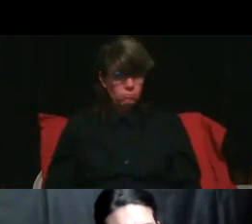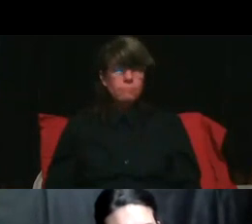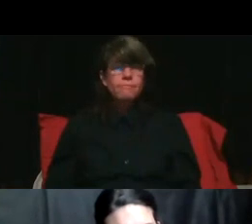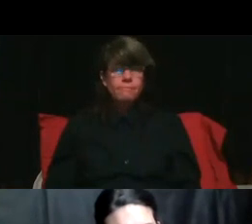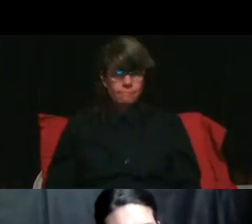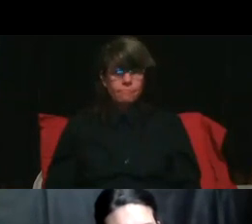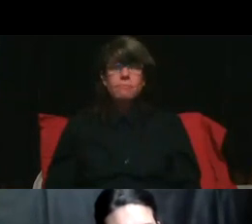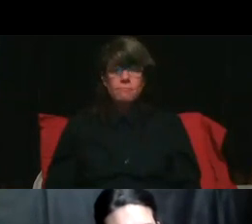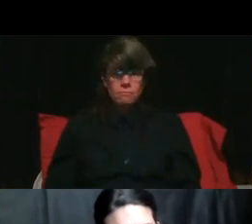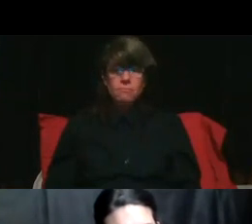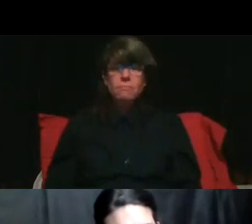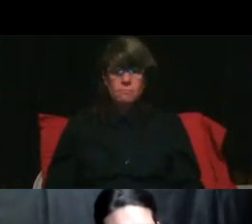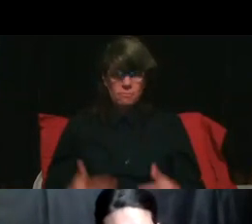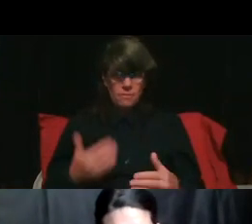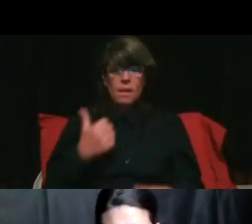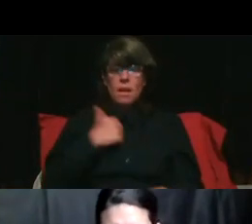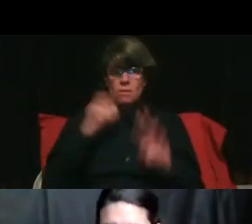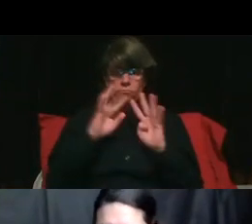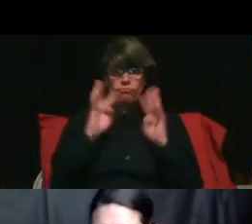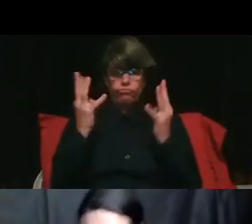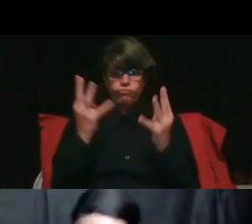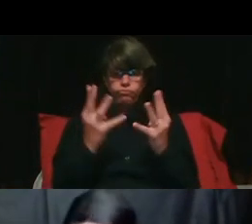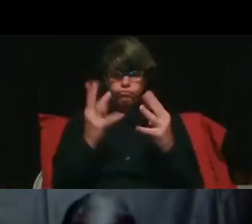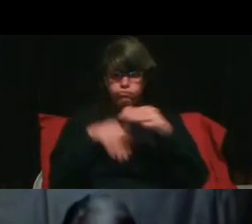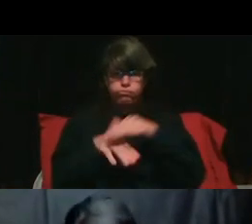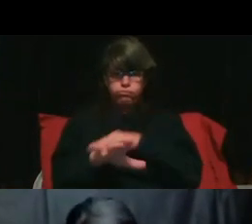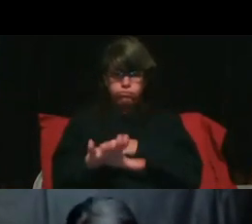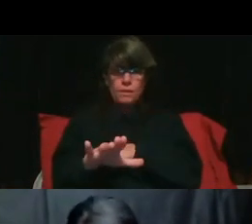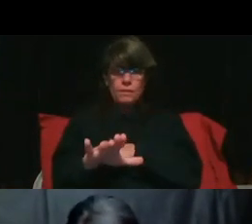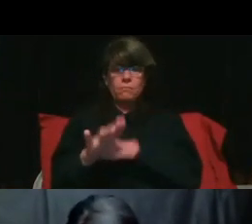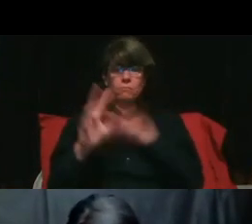I go to sweats, I go to lodges,